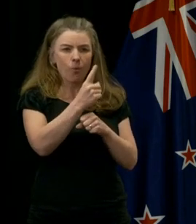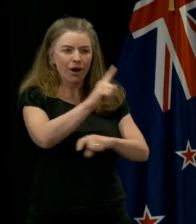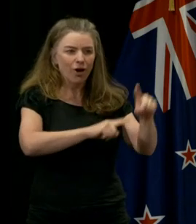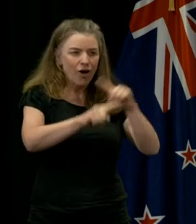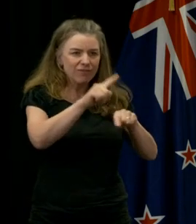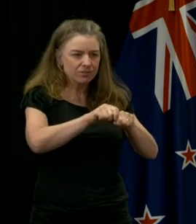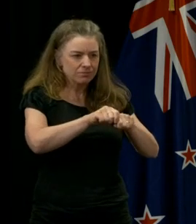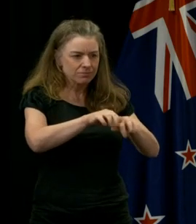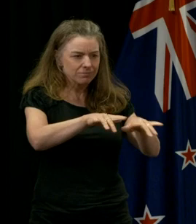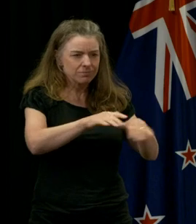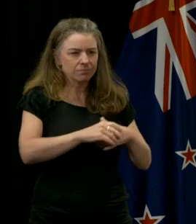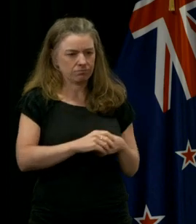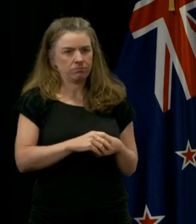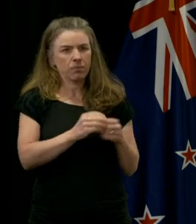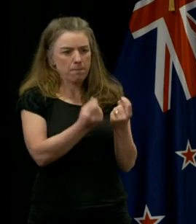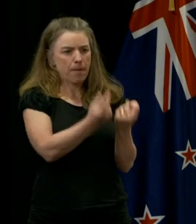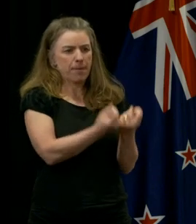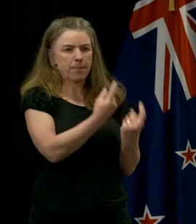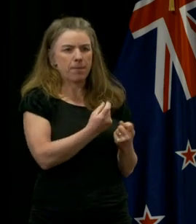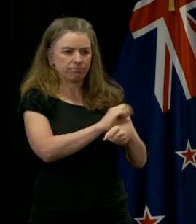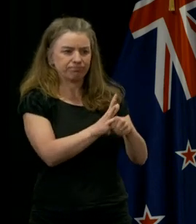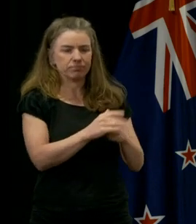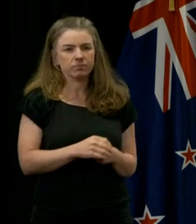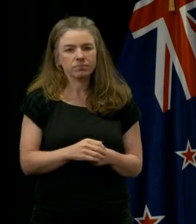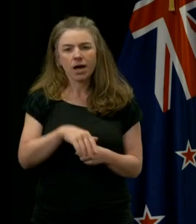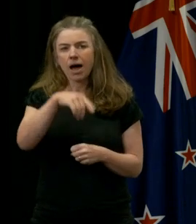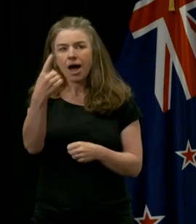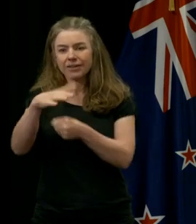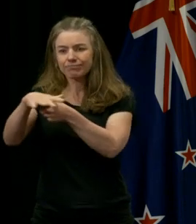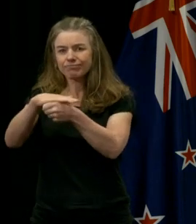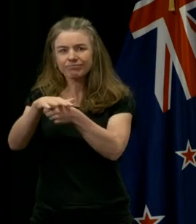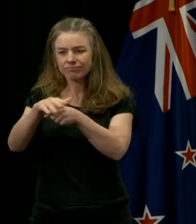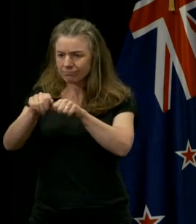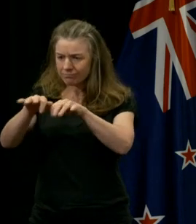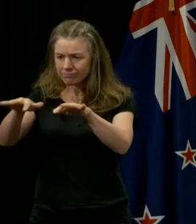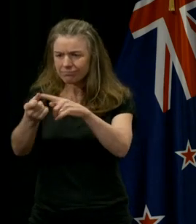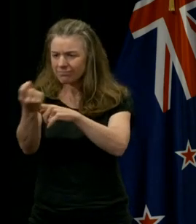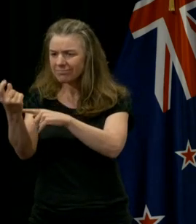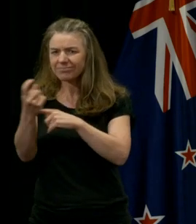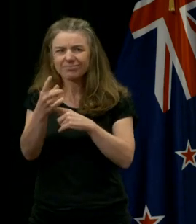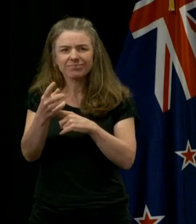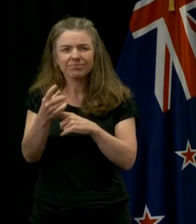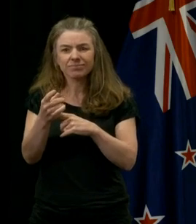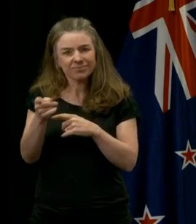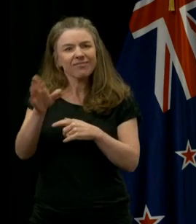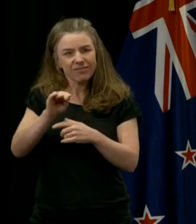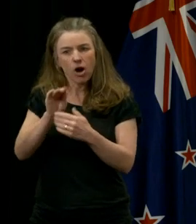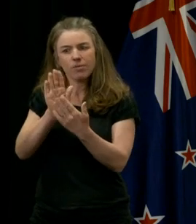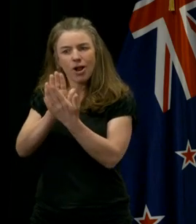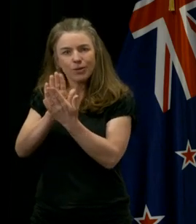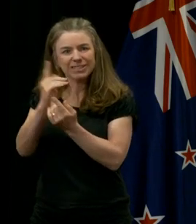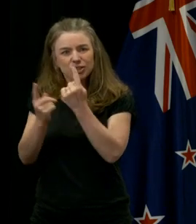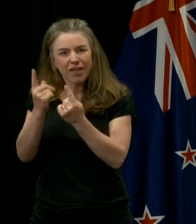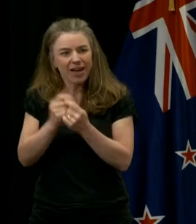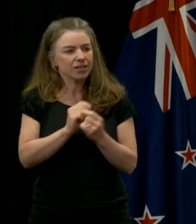insight into why we are trying to share that message so strongly. Reduce contact, reduce risk,